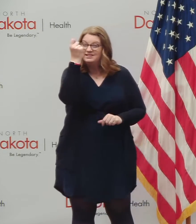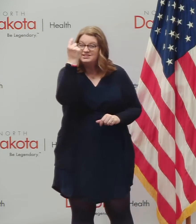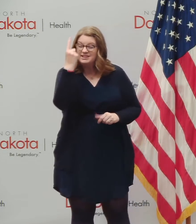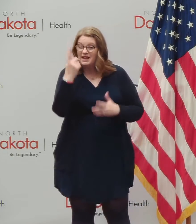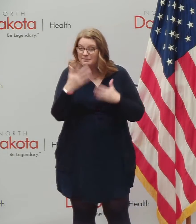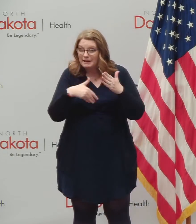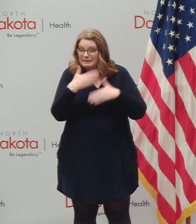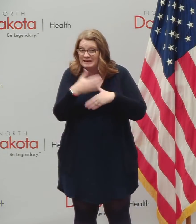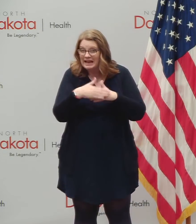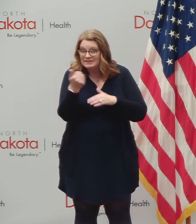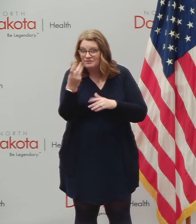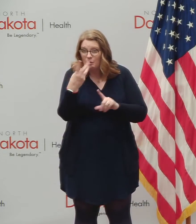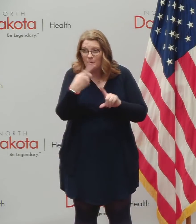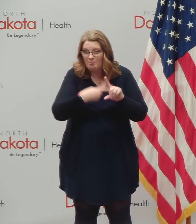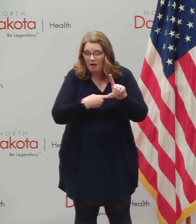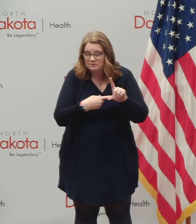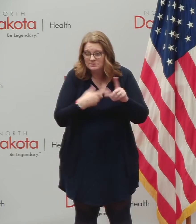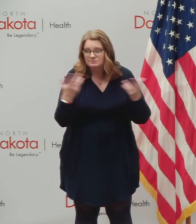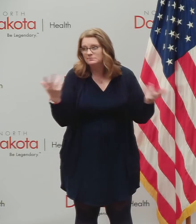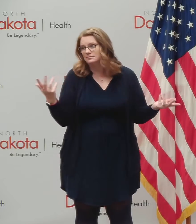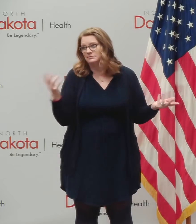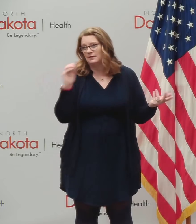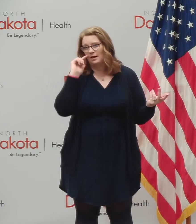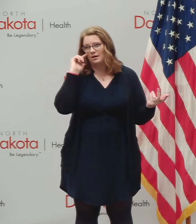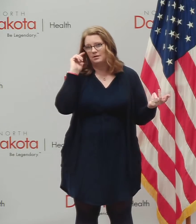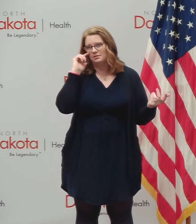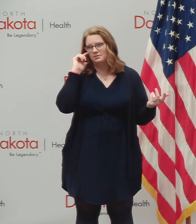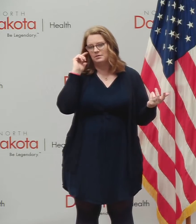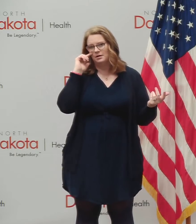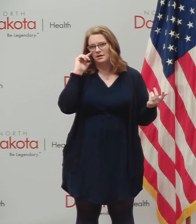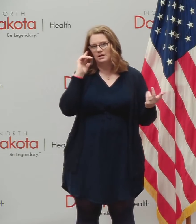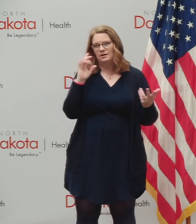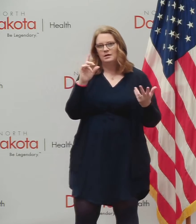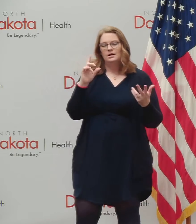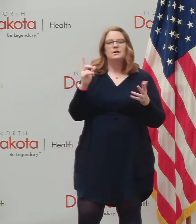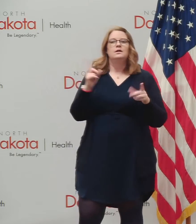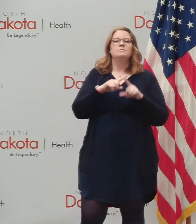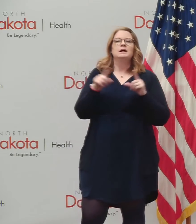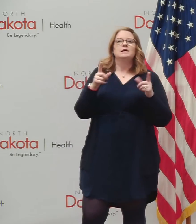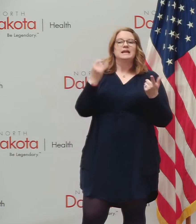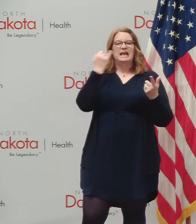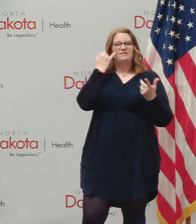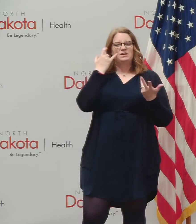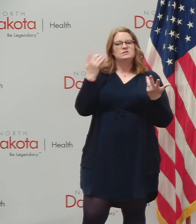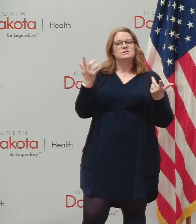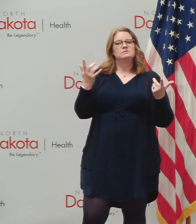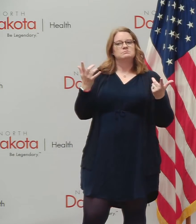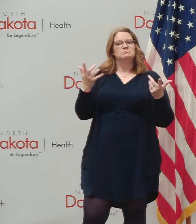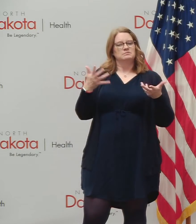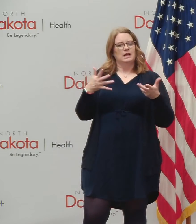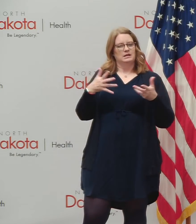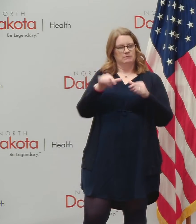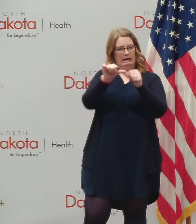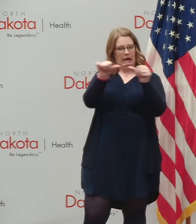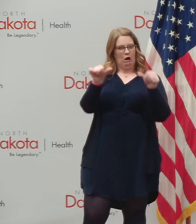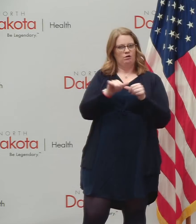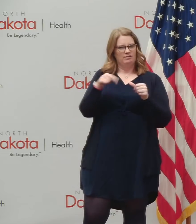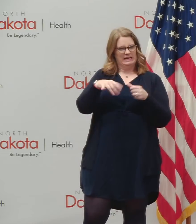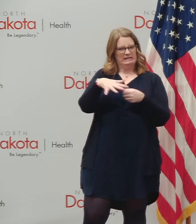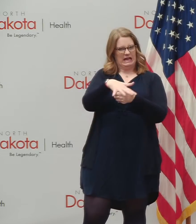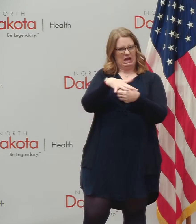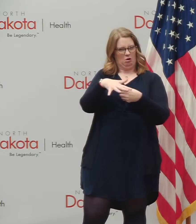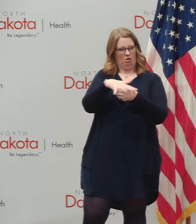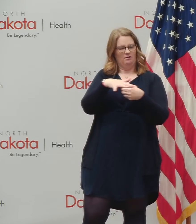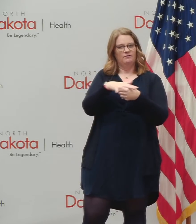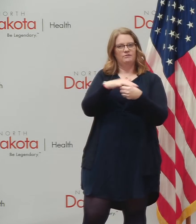the U.S., it doesn't even have to be a complete national breakout. If it's just the large regional breakout that we're talking about from